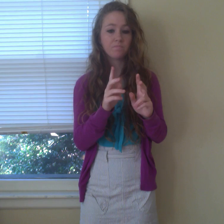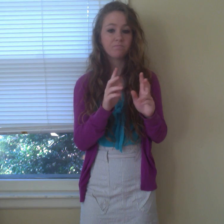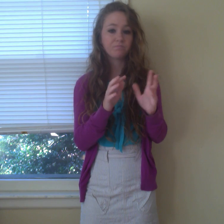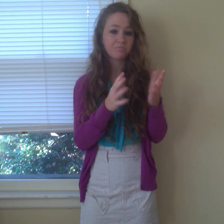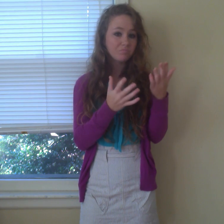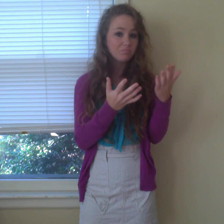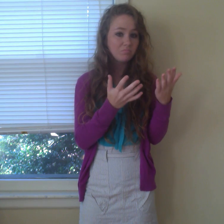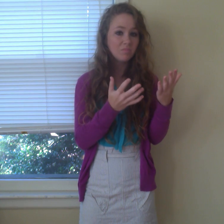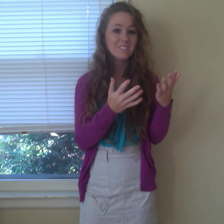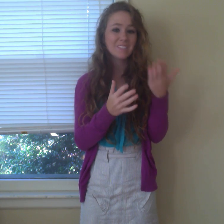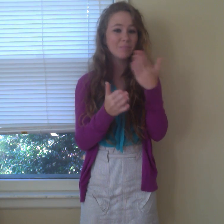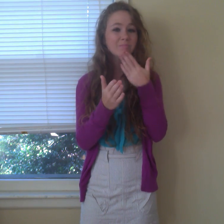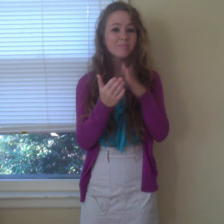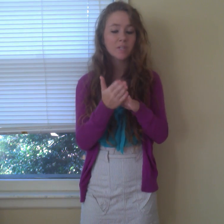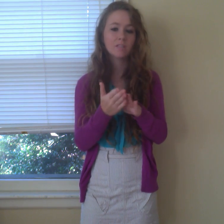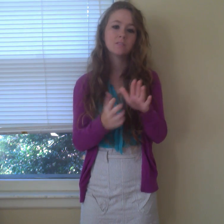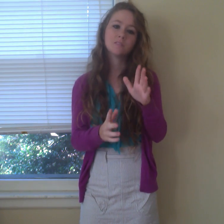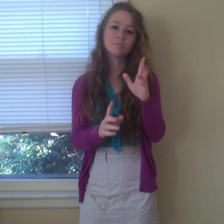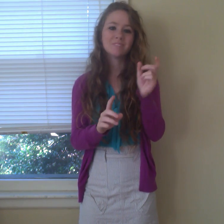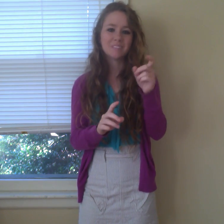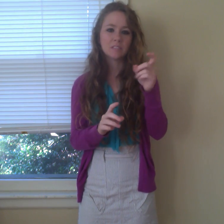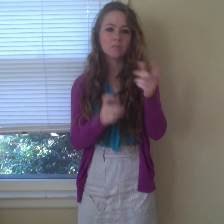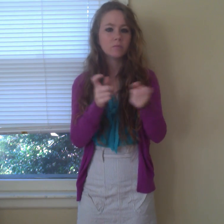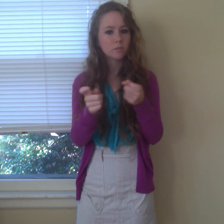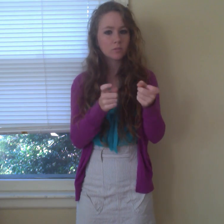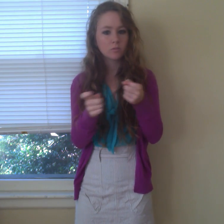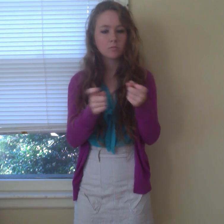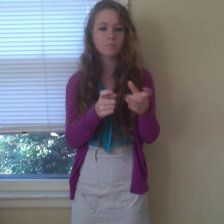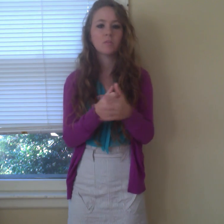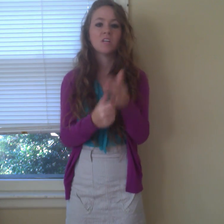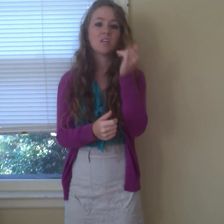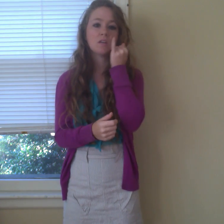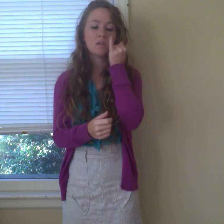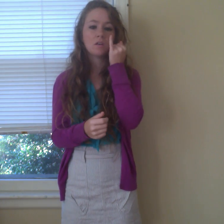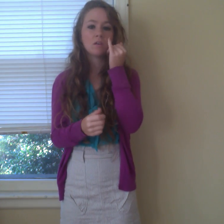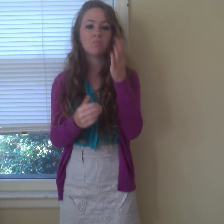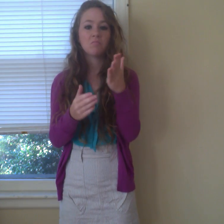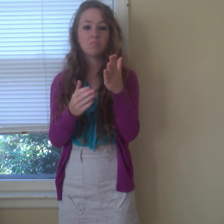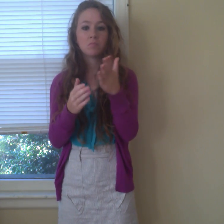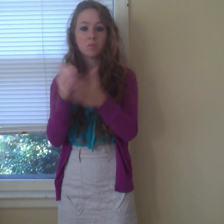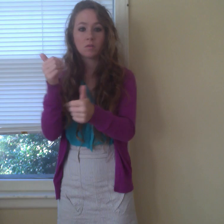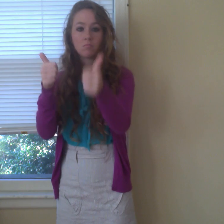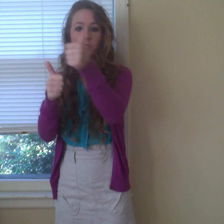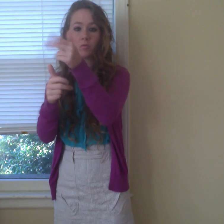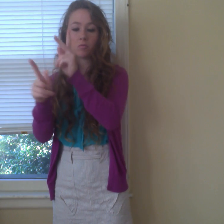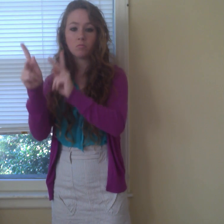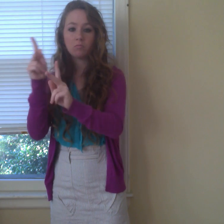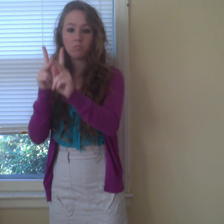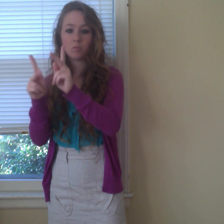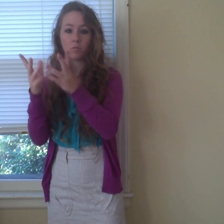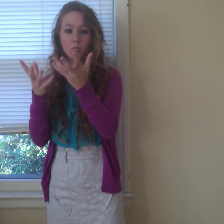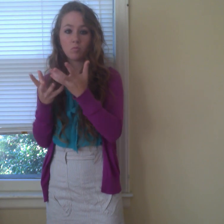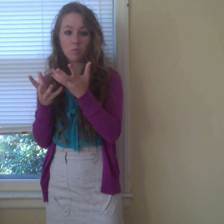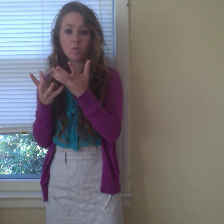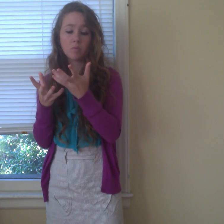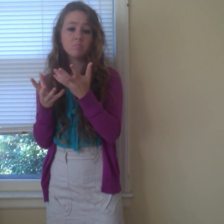persuaded to want something in a democracy, they rule. What about republic? Well, that comes from the